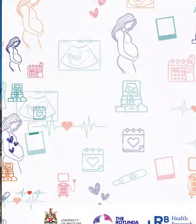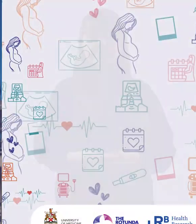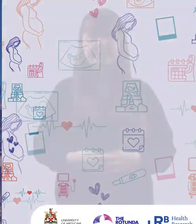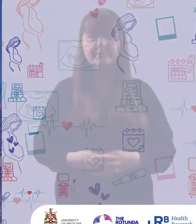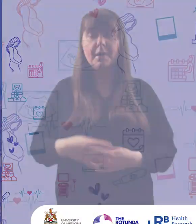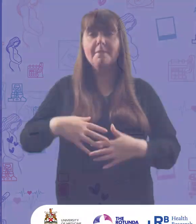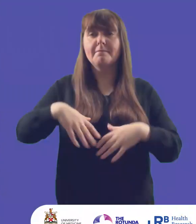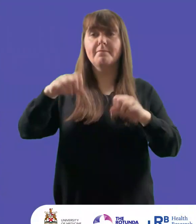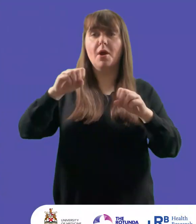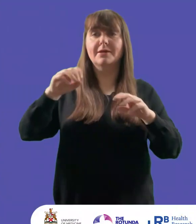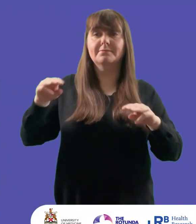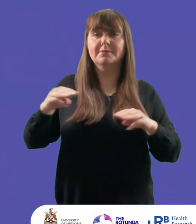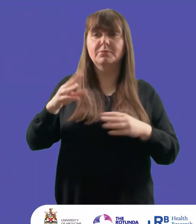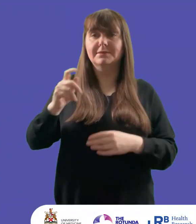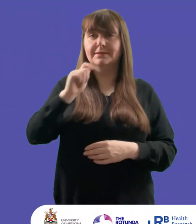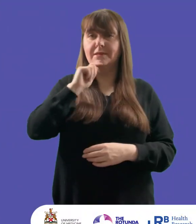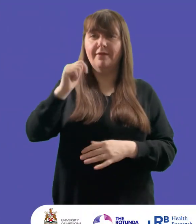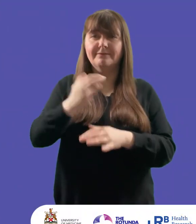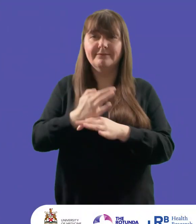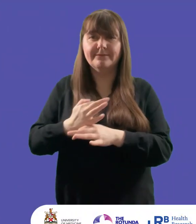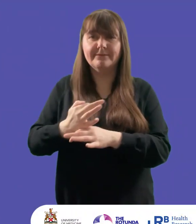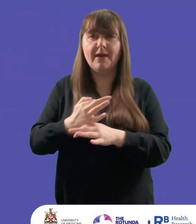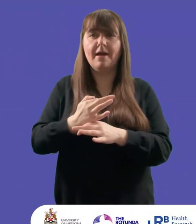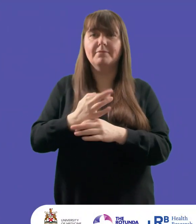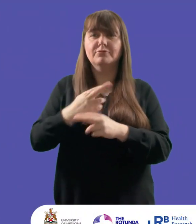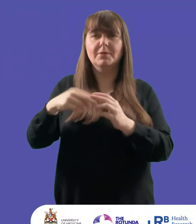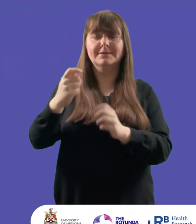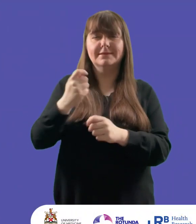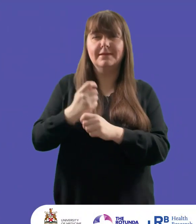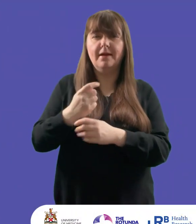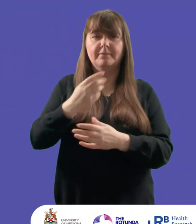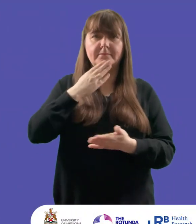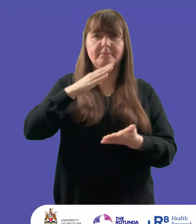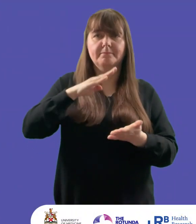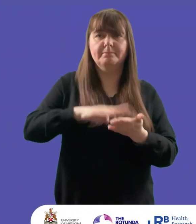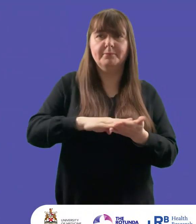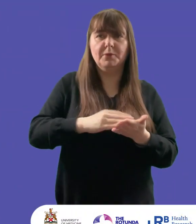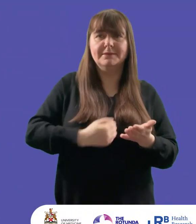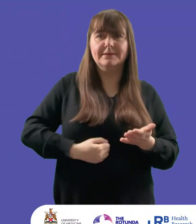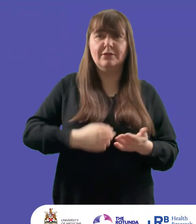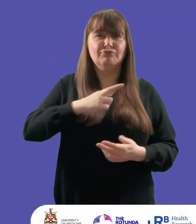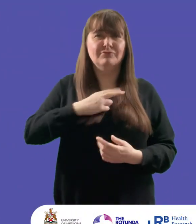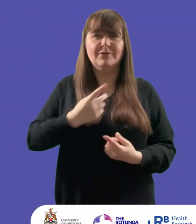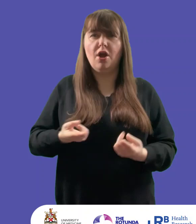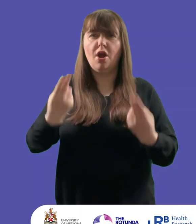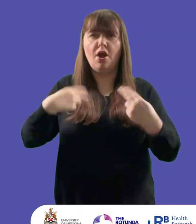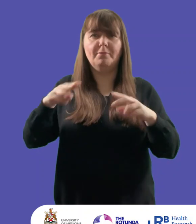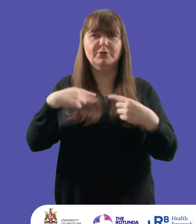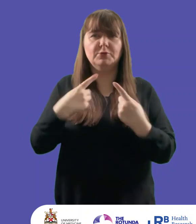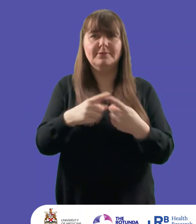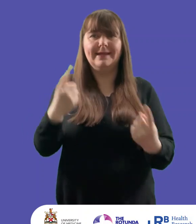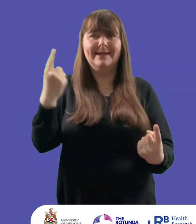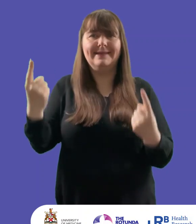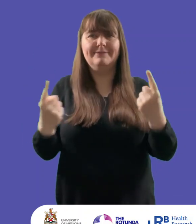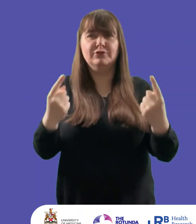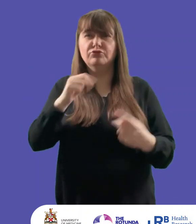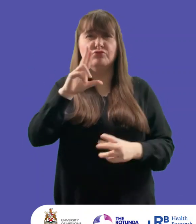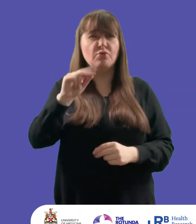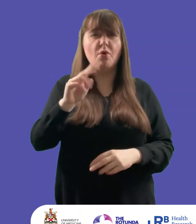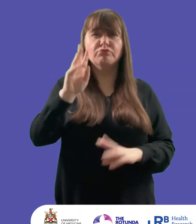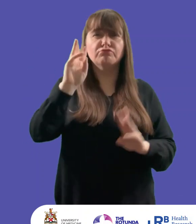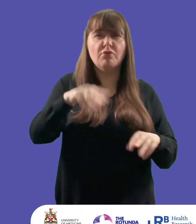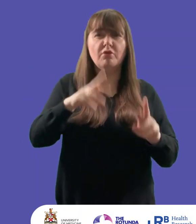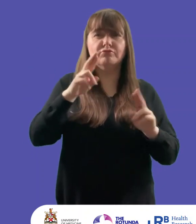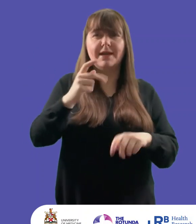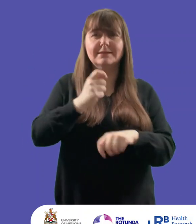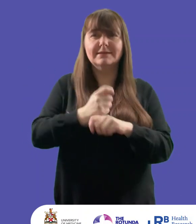I suppose most people will tell their families around the time of the booking visit, but I suppose it's very individualised. There's no wrong or right time